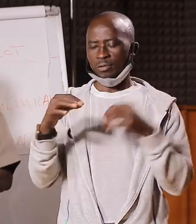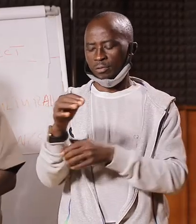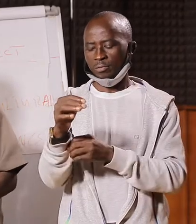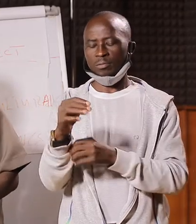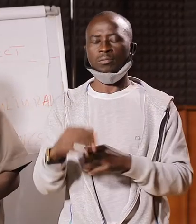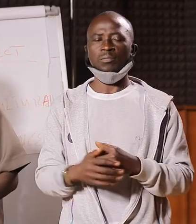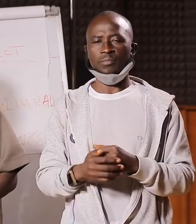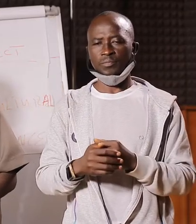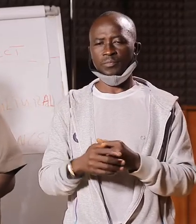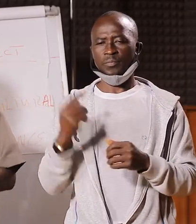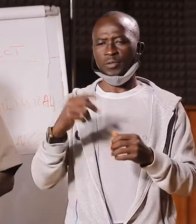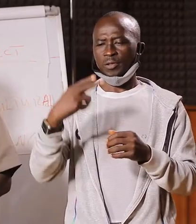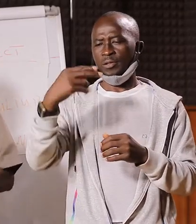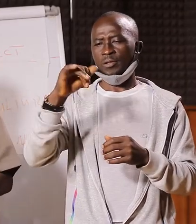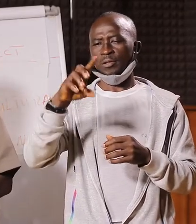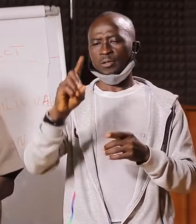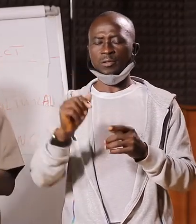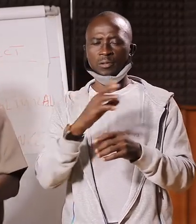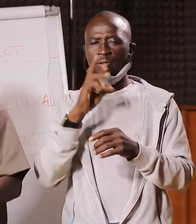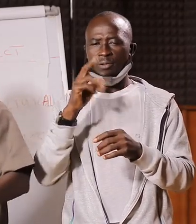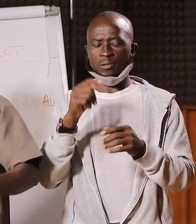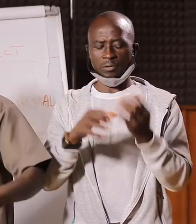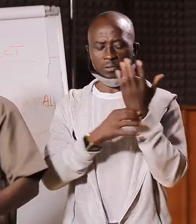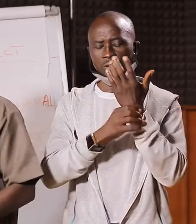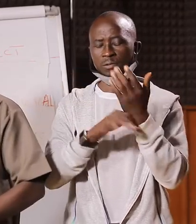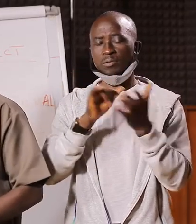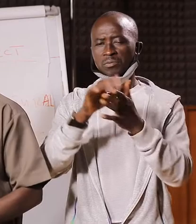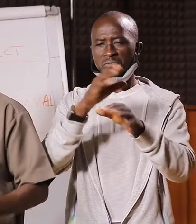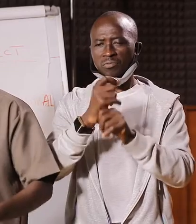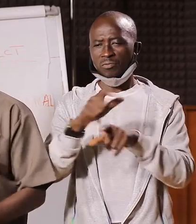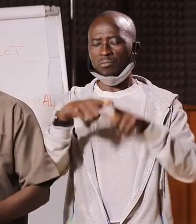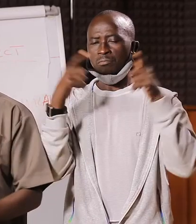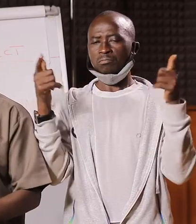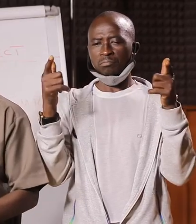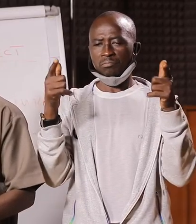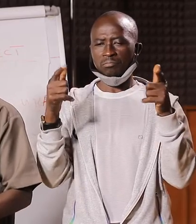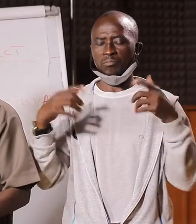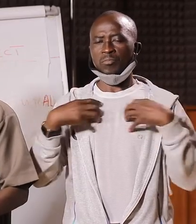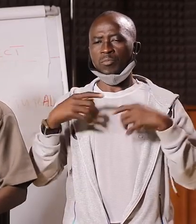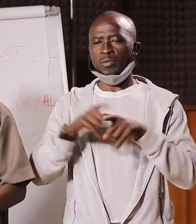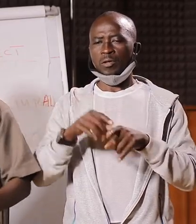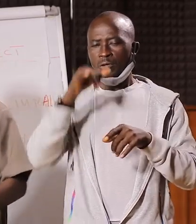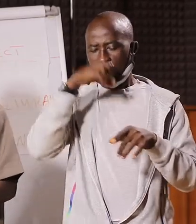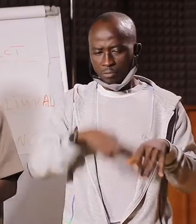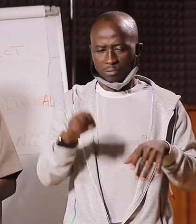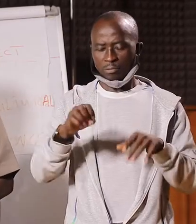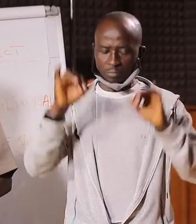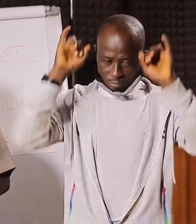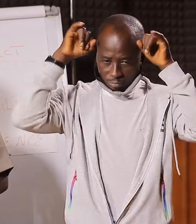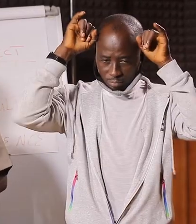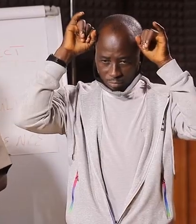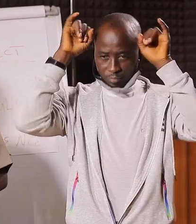The hides are those skin obtained from large animals like elephants, cows,